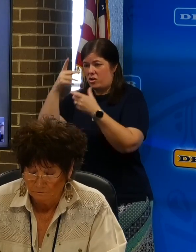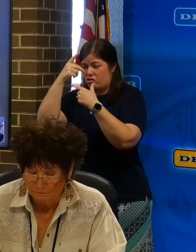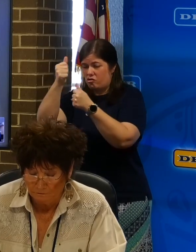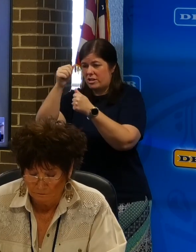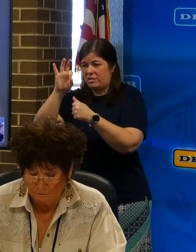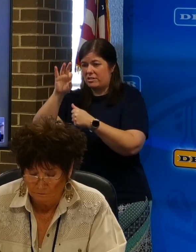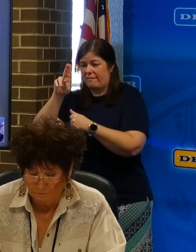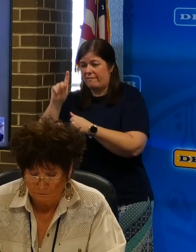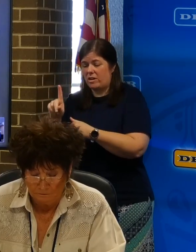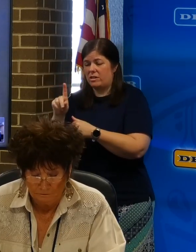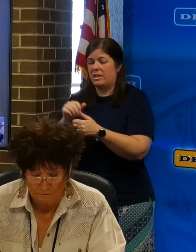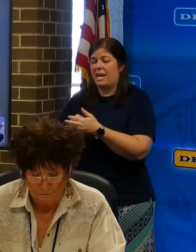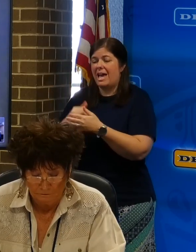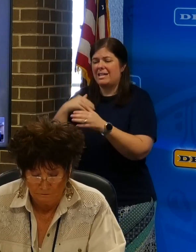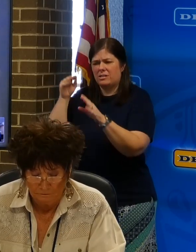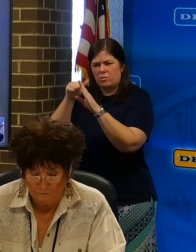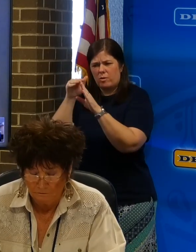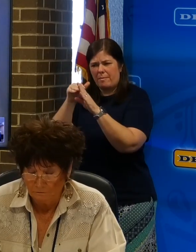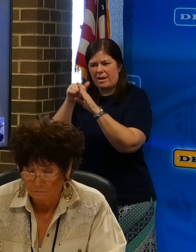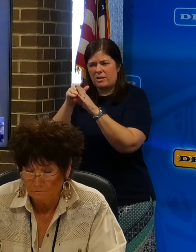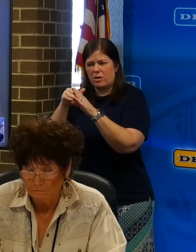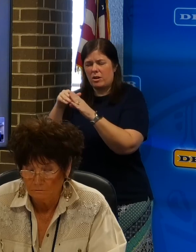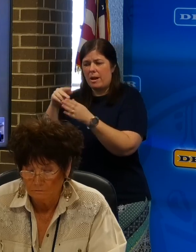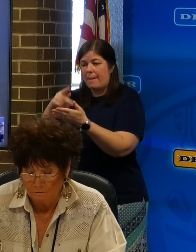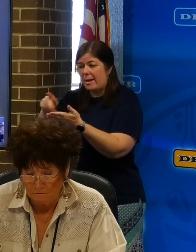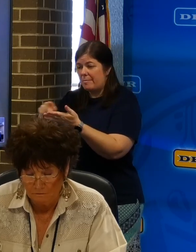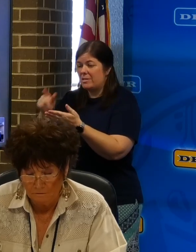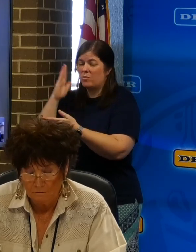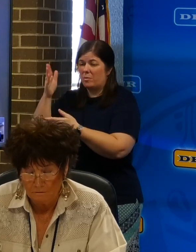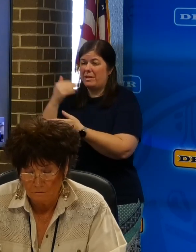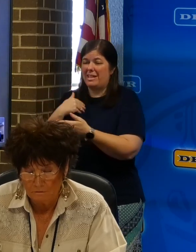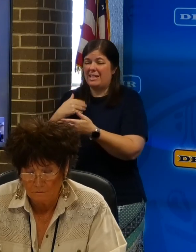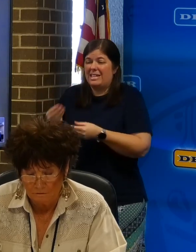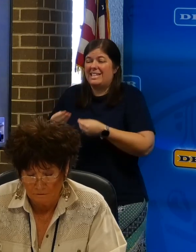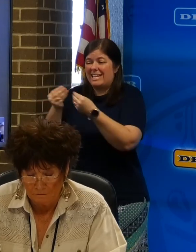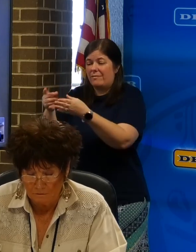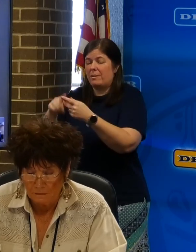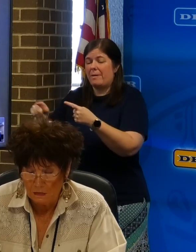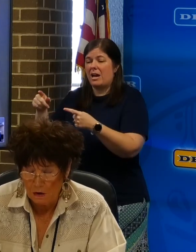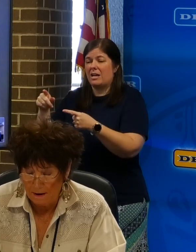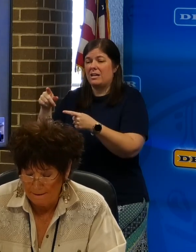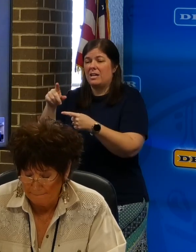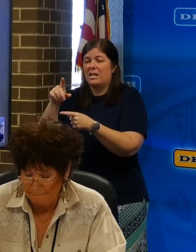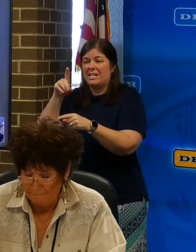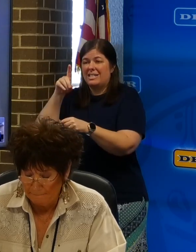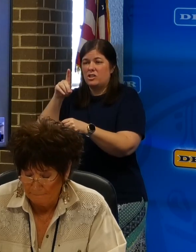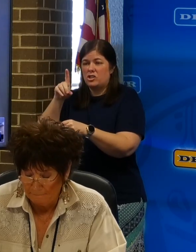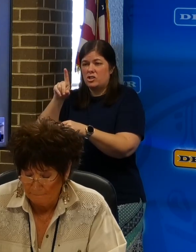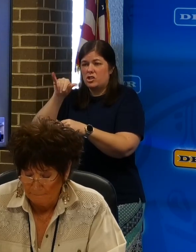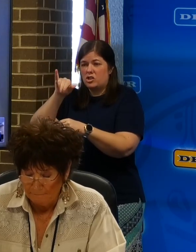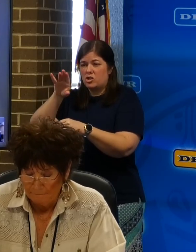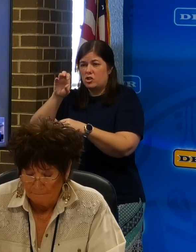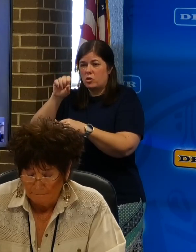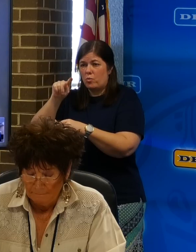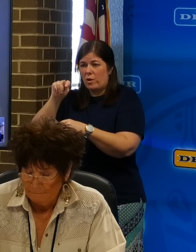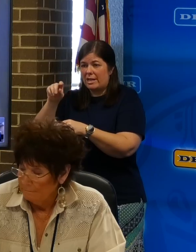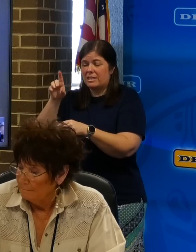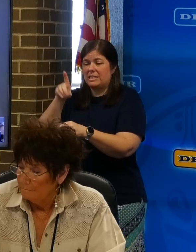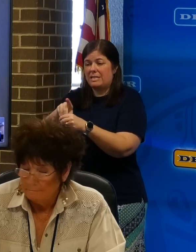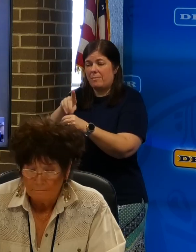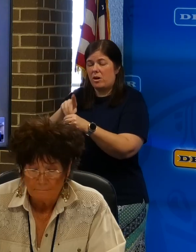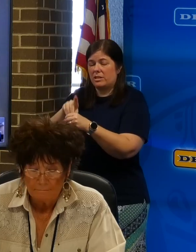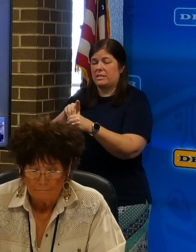reminder, payment will be made by direct deposit account or an ADOL issued debit card.